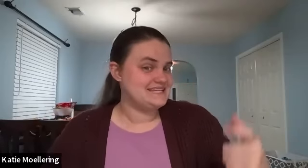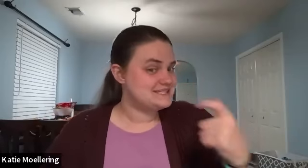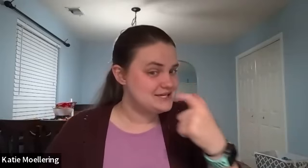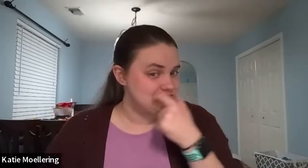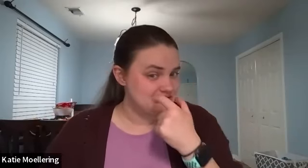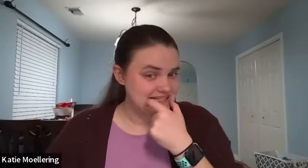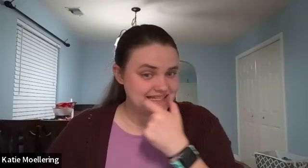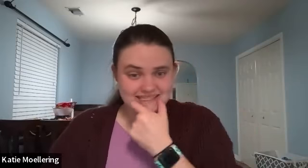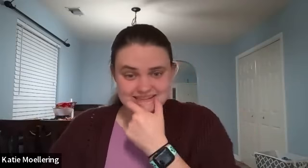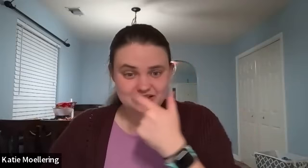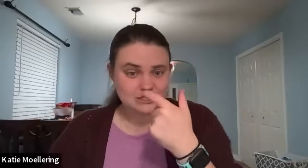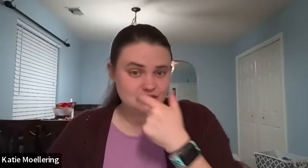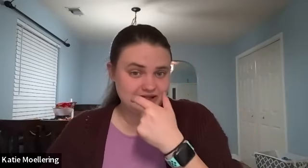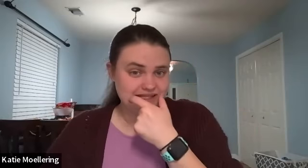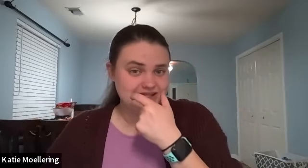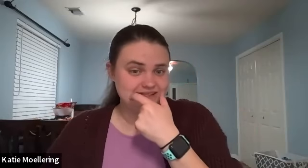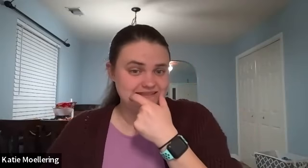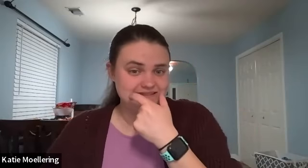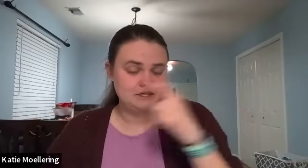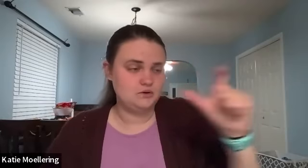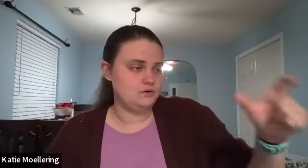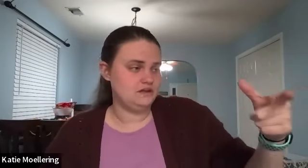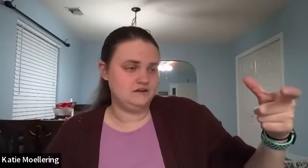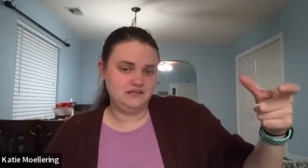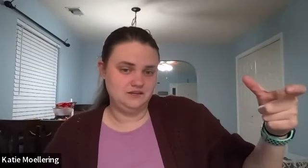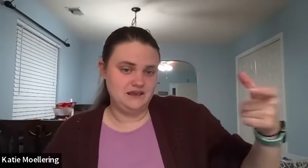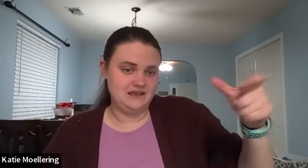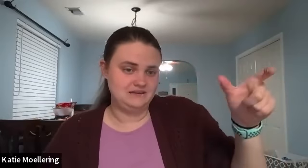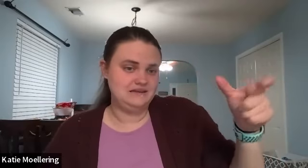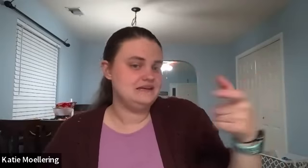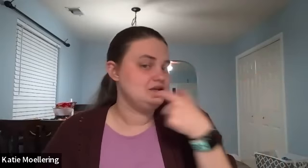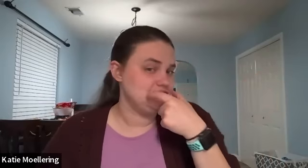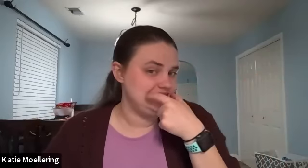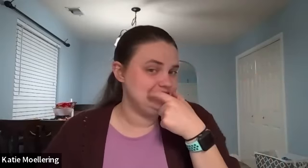it's cookie, cookie, like you're holding a cookie in your hand, cookie.